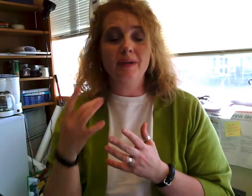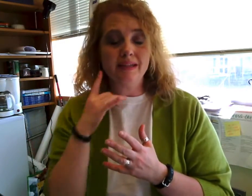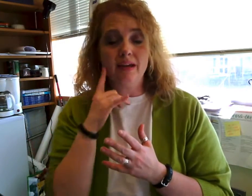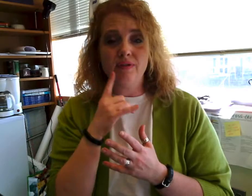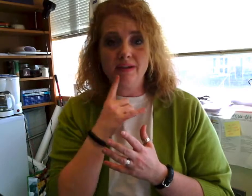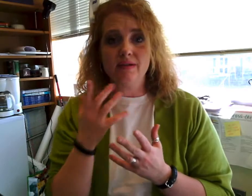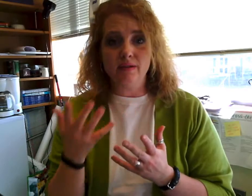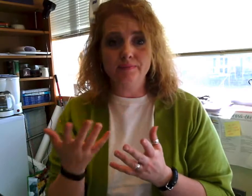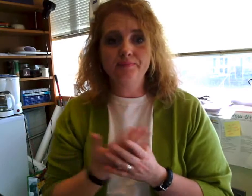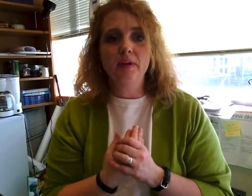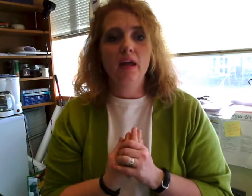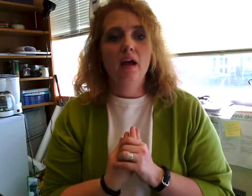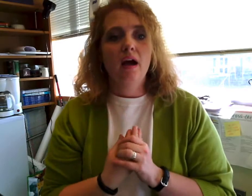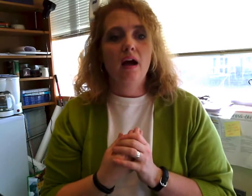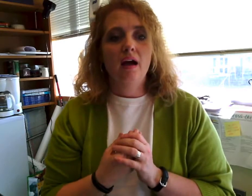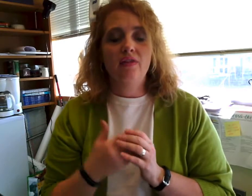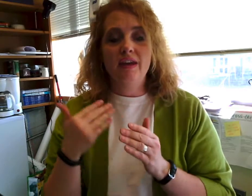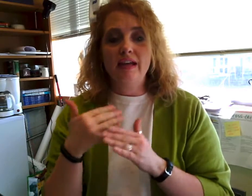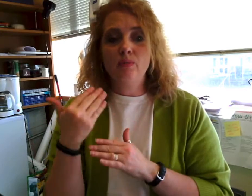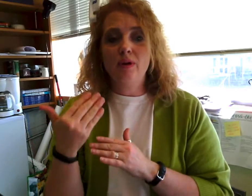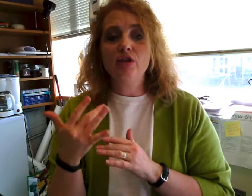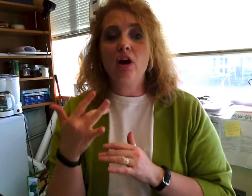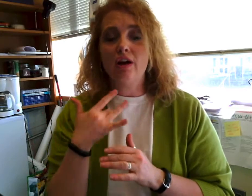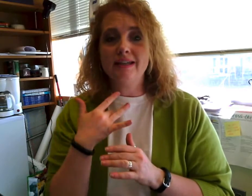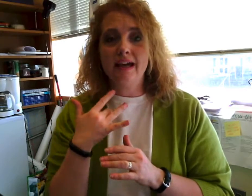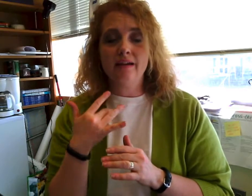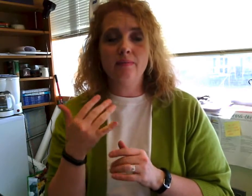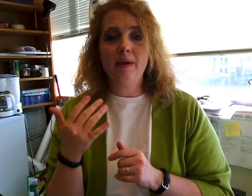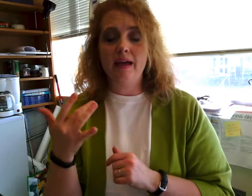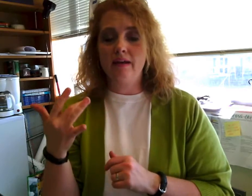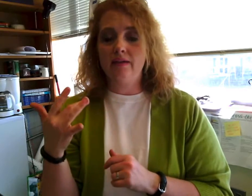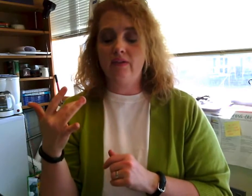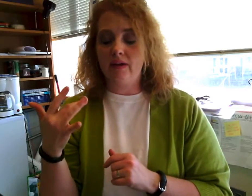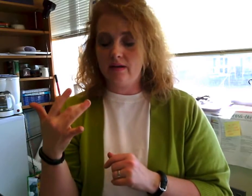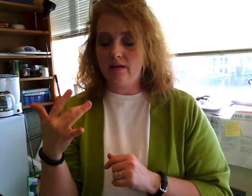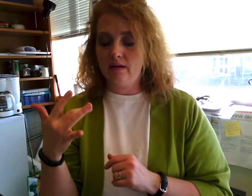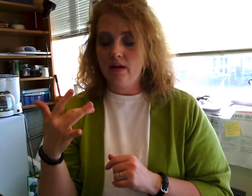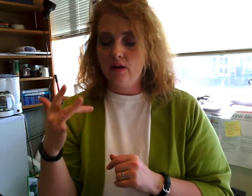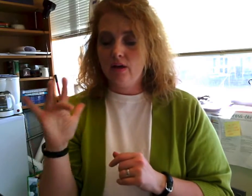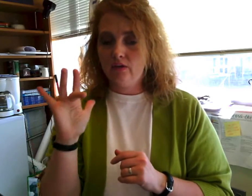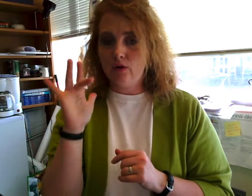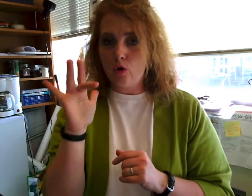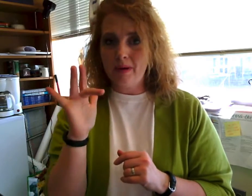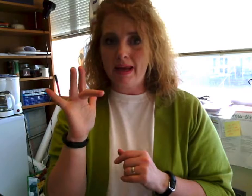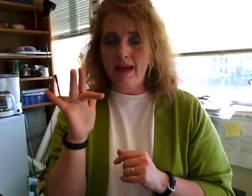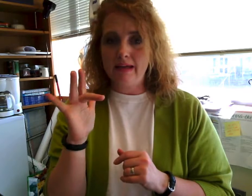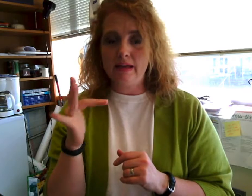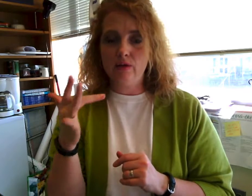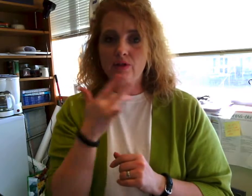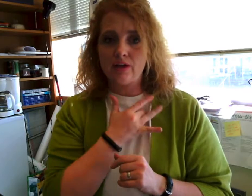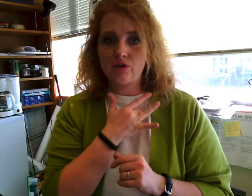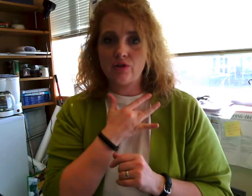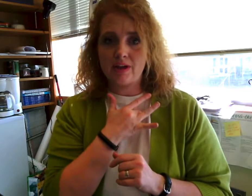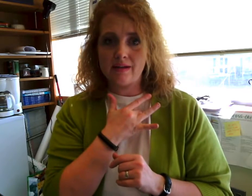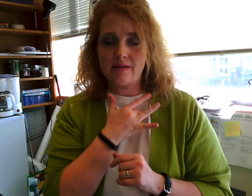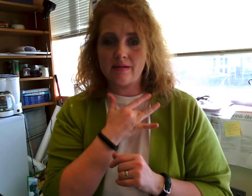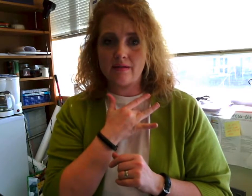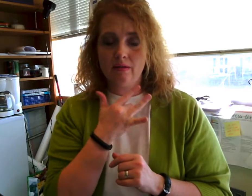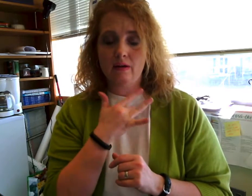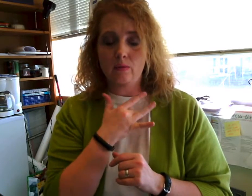is deafness. So. The next one is heart attack, and it's an open 8, and you touch your chest